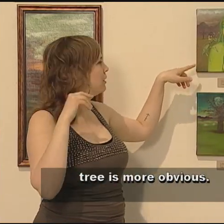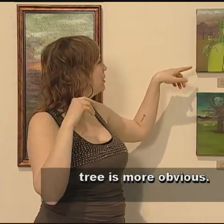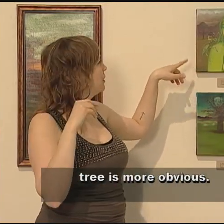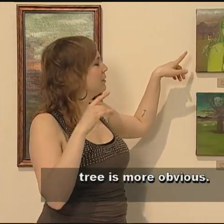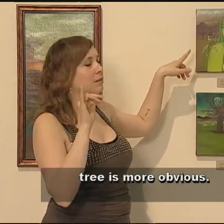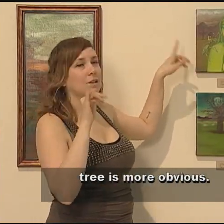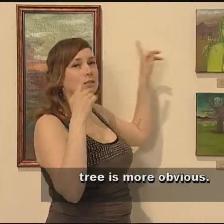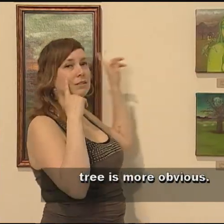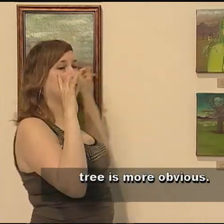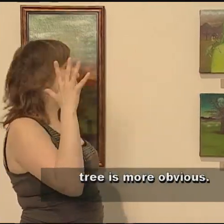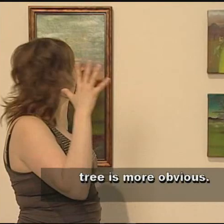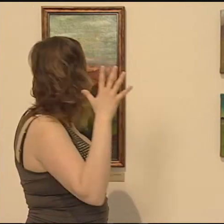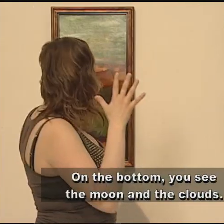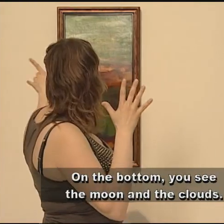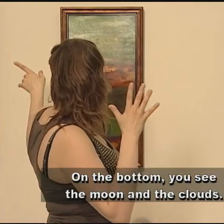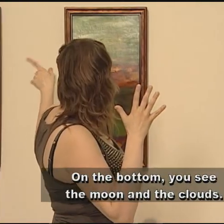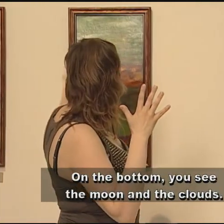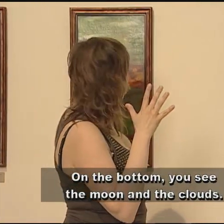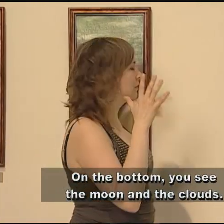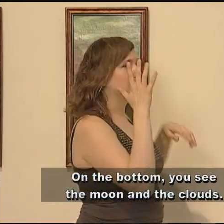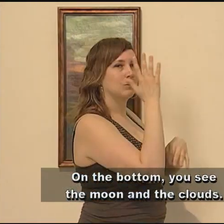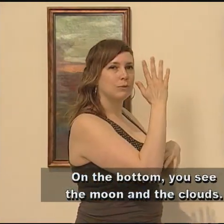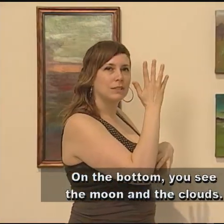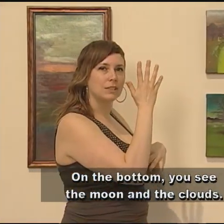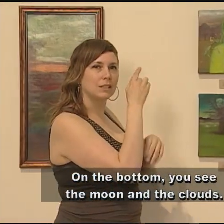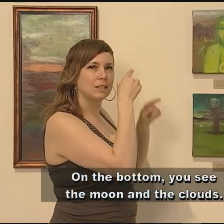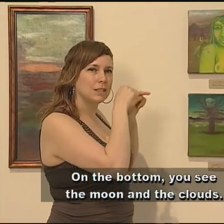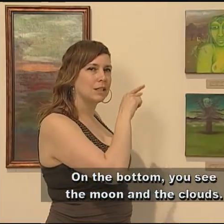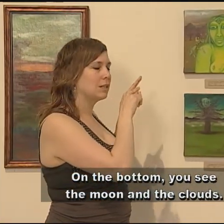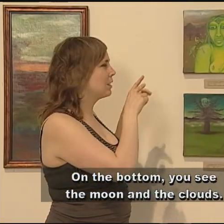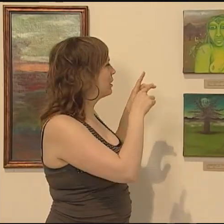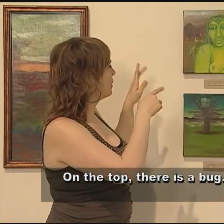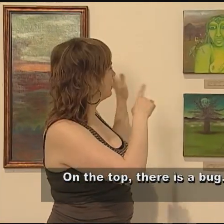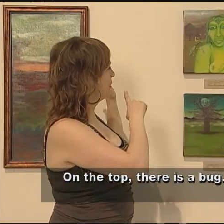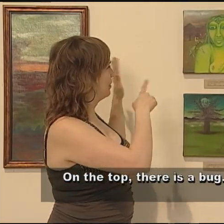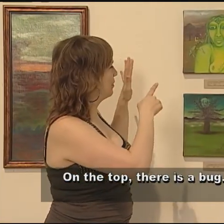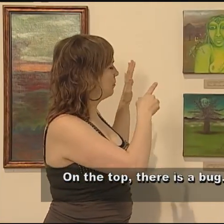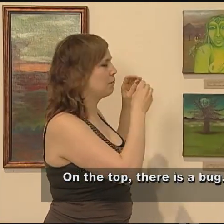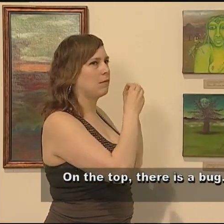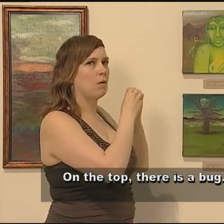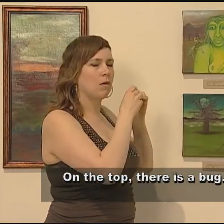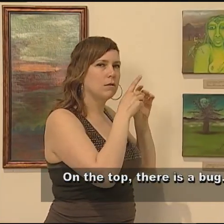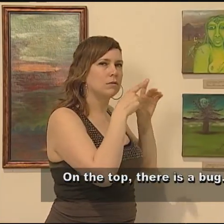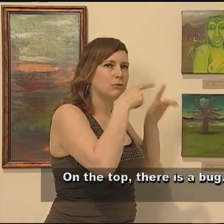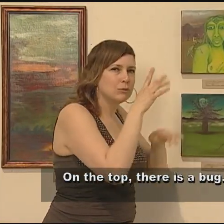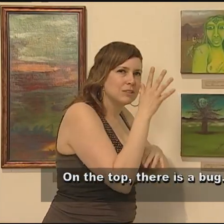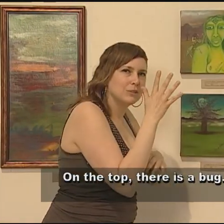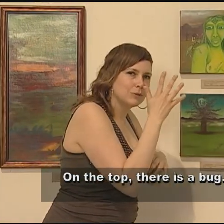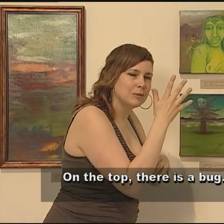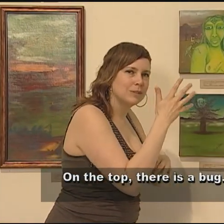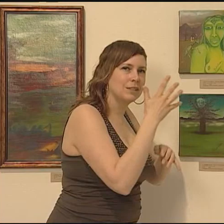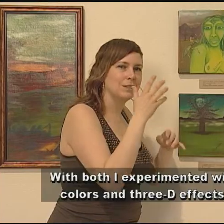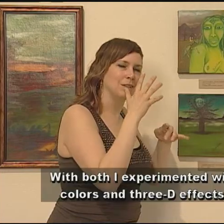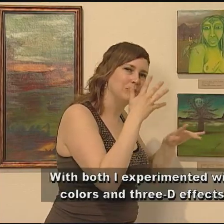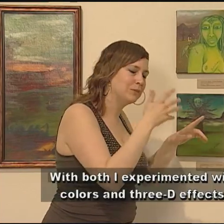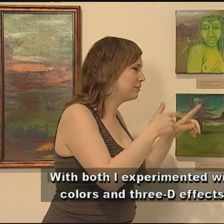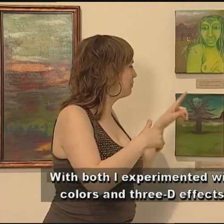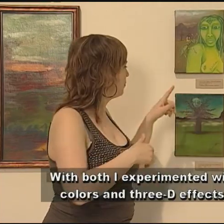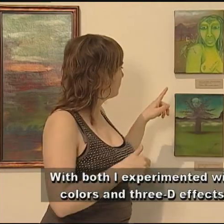two, but this tree is more obvious. On the bottom, you see the moon and the clouds. On the top, there is a bug. With